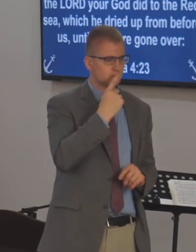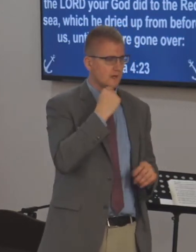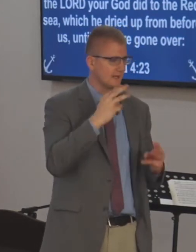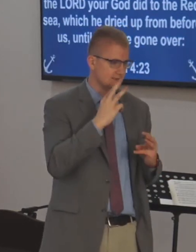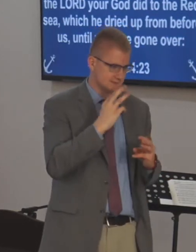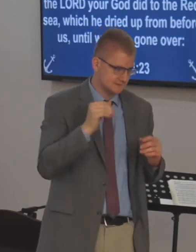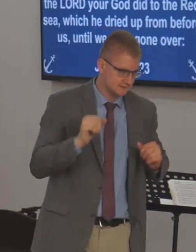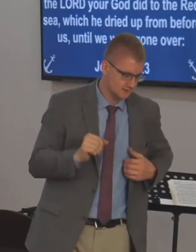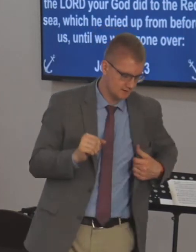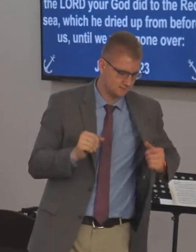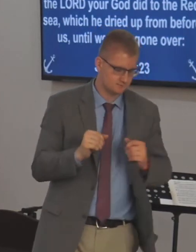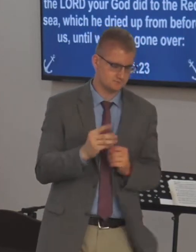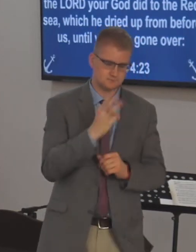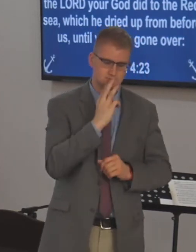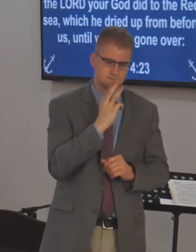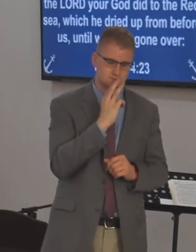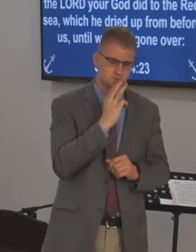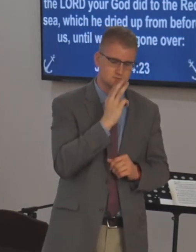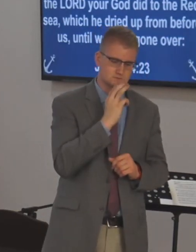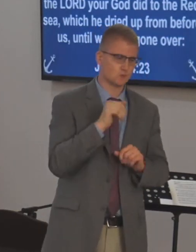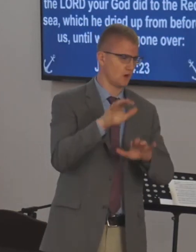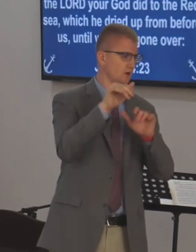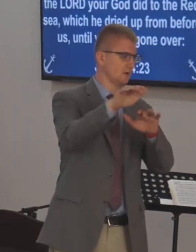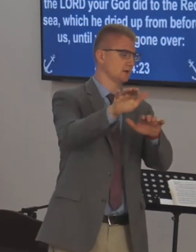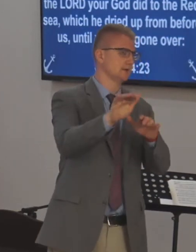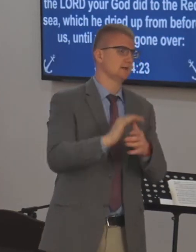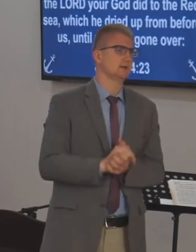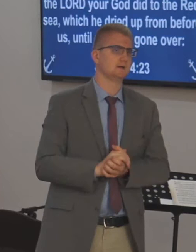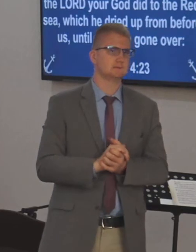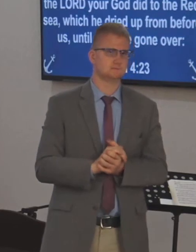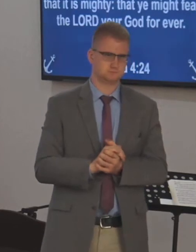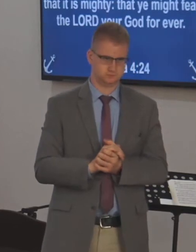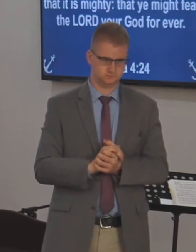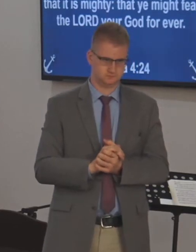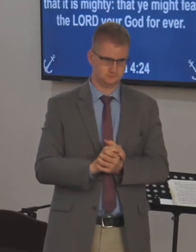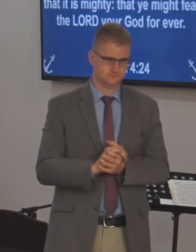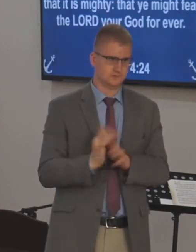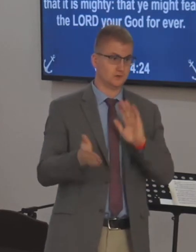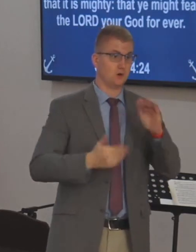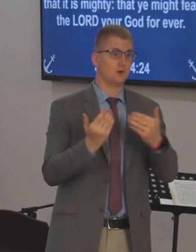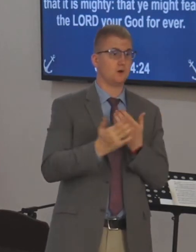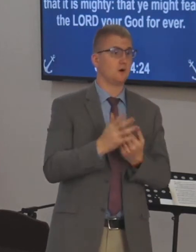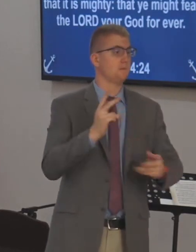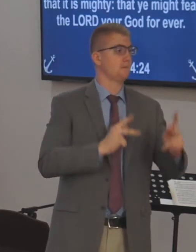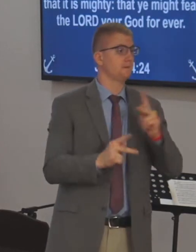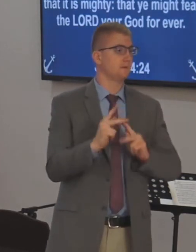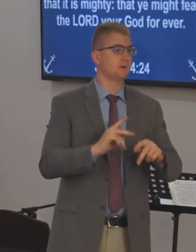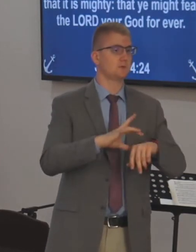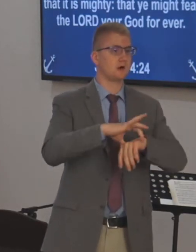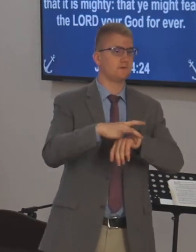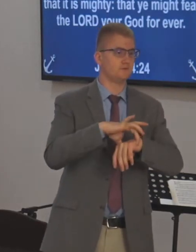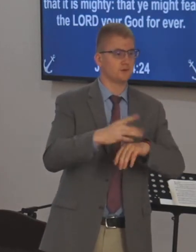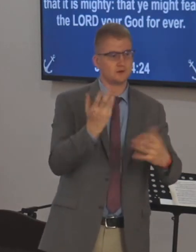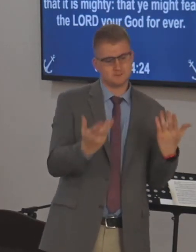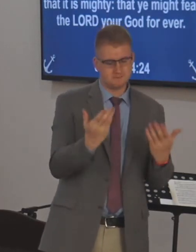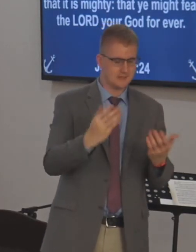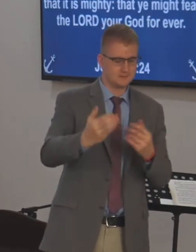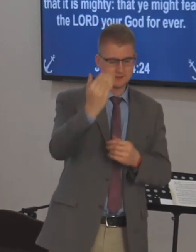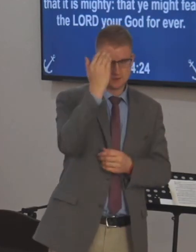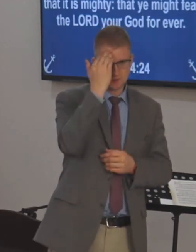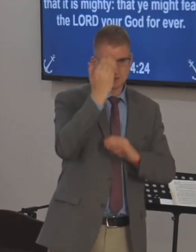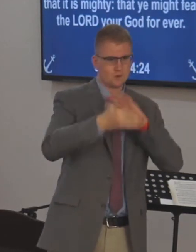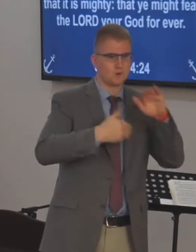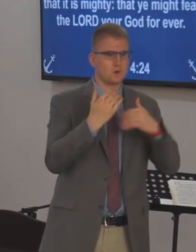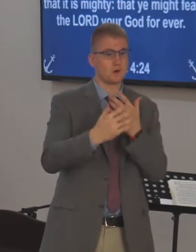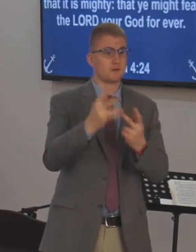up from before us until we were gone over, that all the people of the earth might know, all the people of the